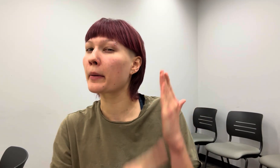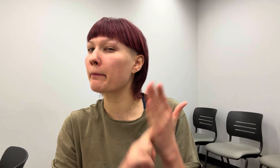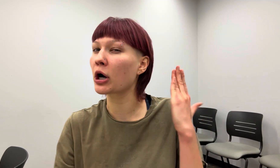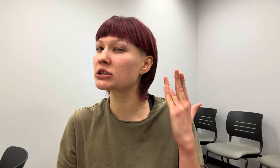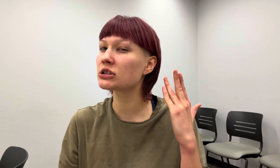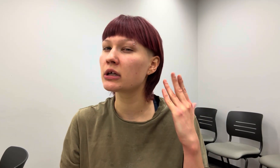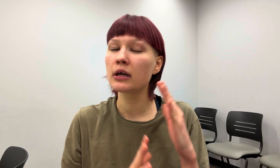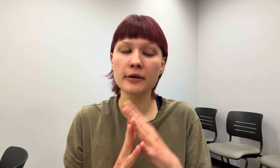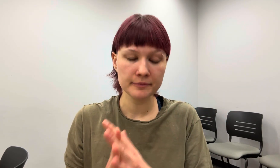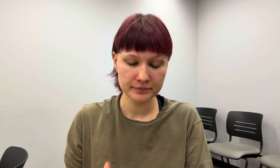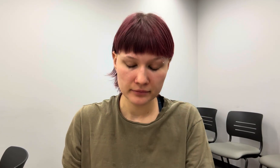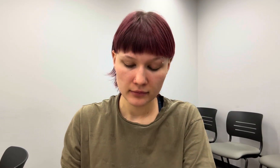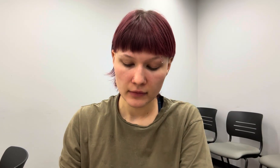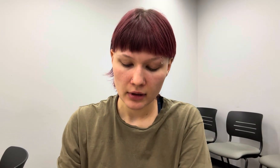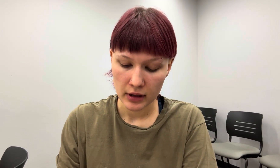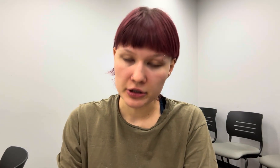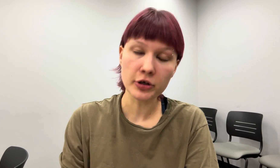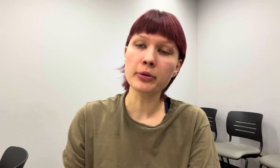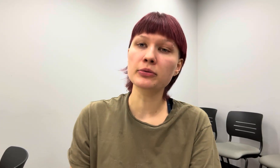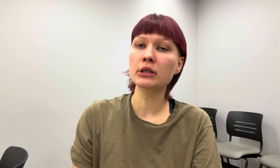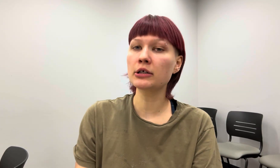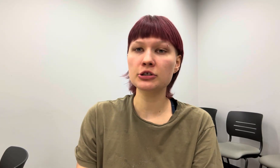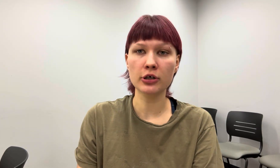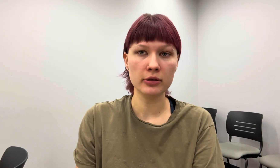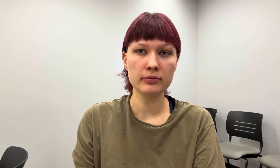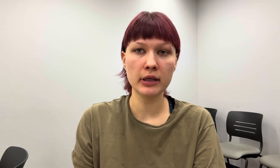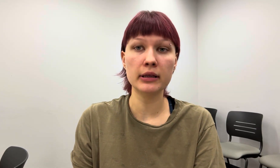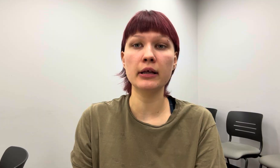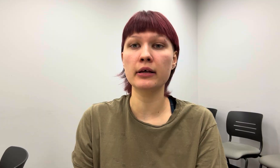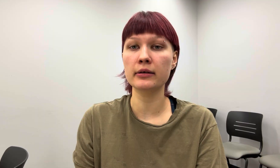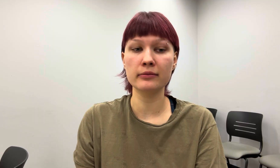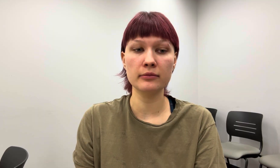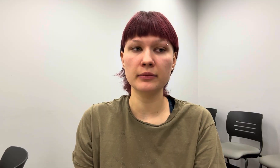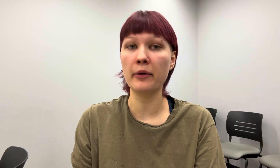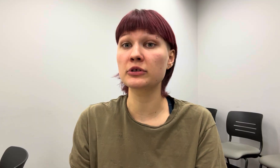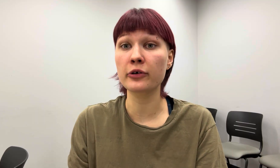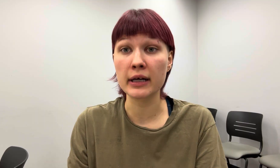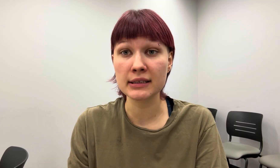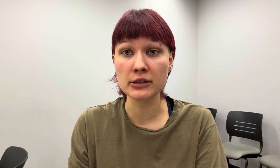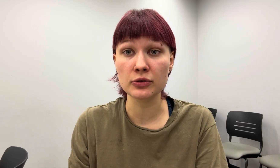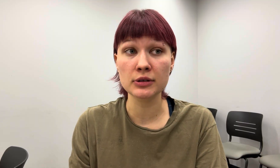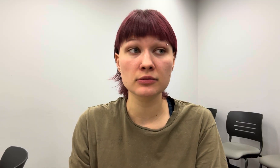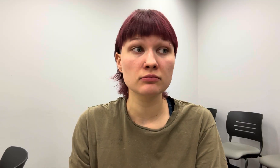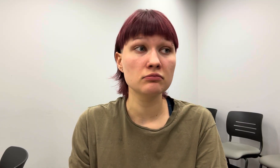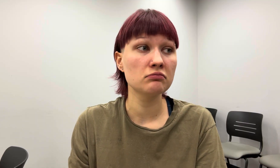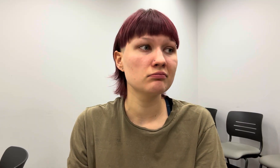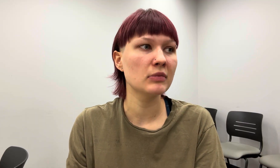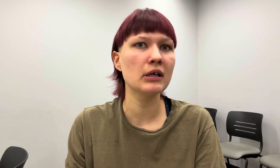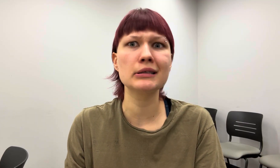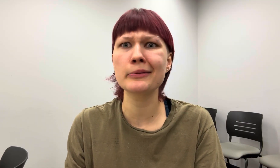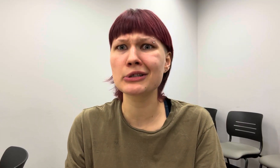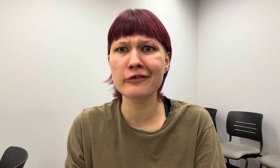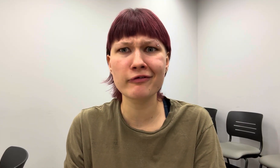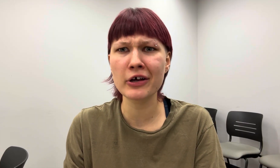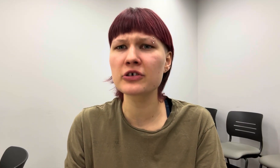parts. The interpreter was unsure that that was the correct sign choice. Attempted a finger